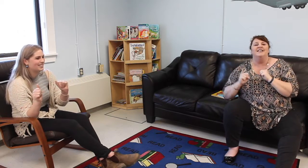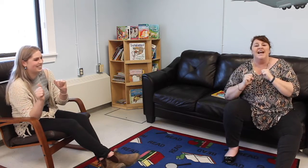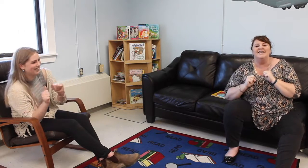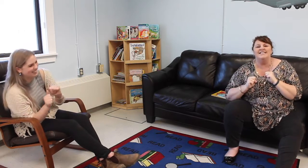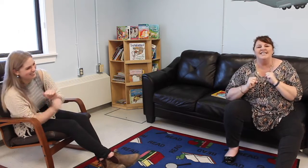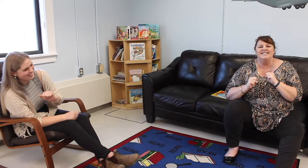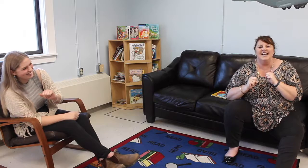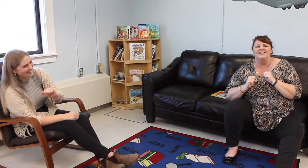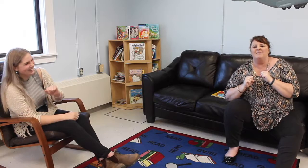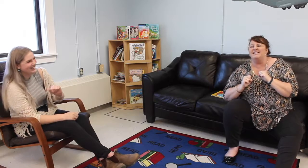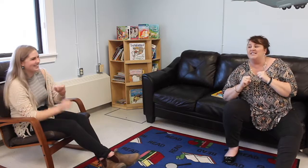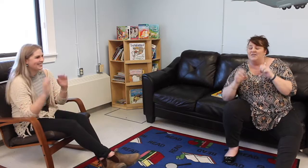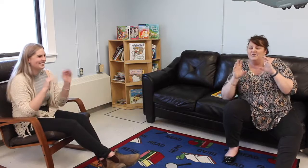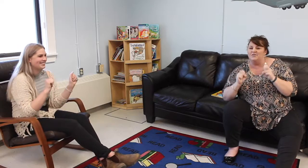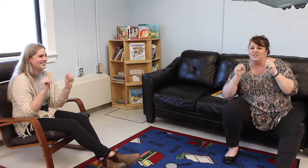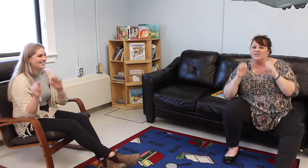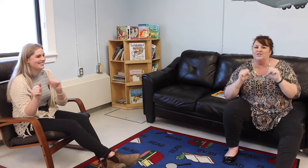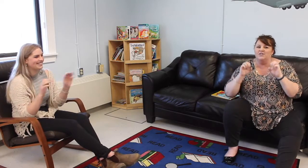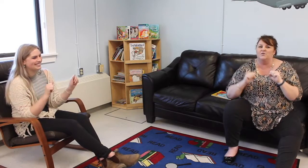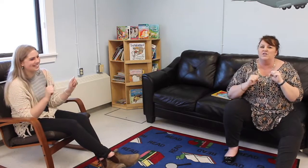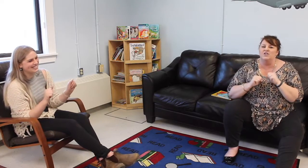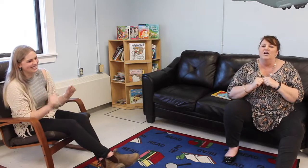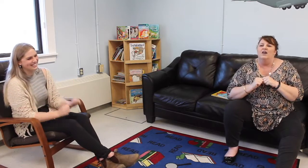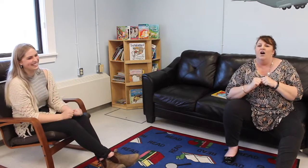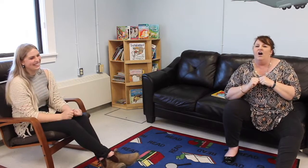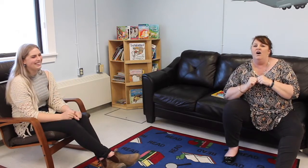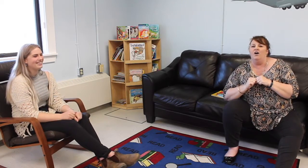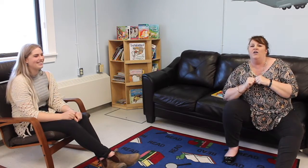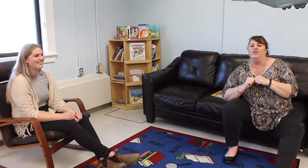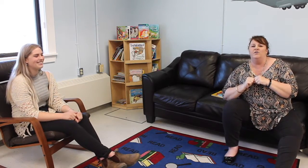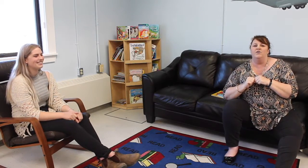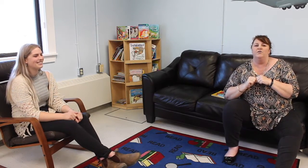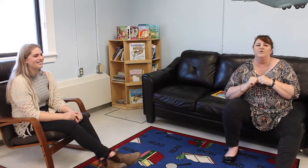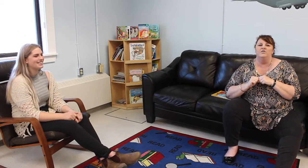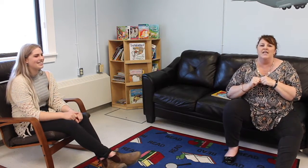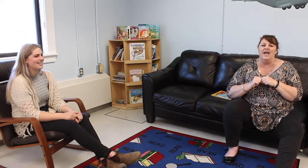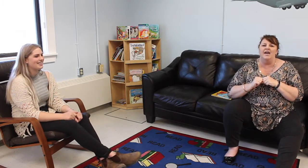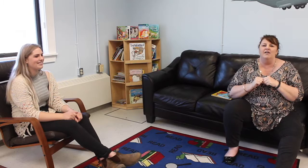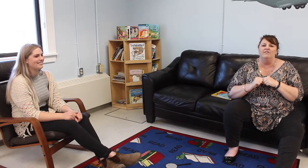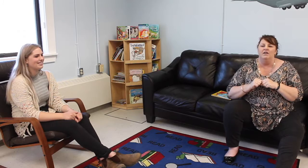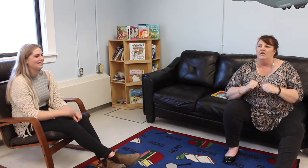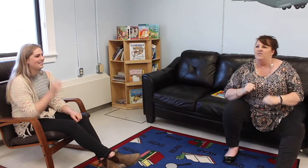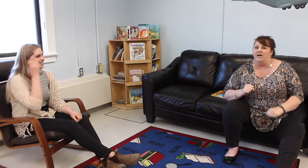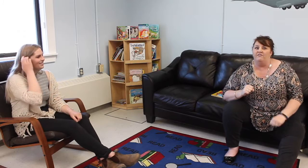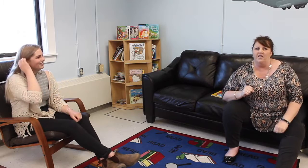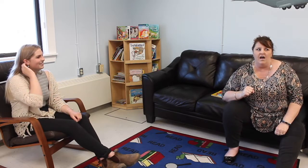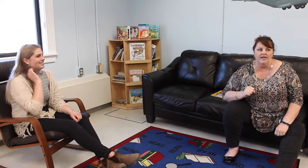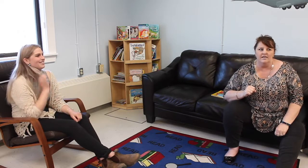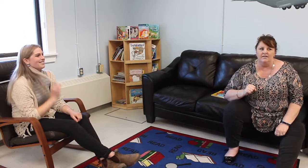The seats on the bus go squish, squish, squish, all through the town. The flies on the